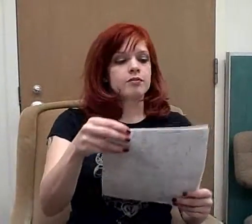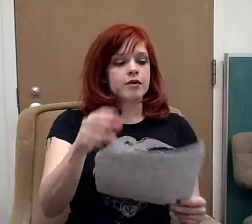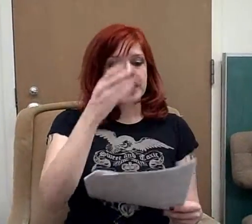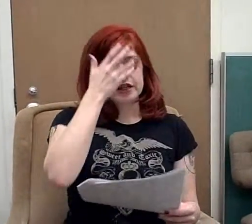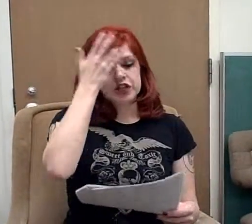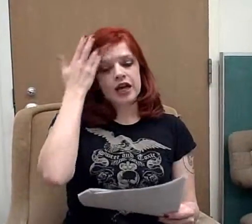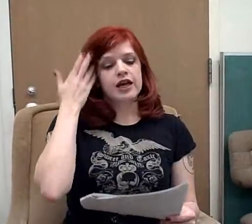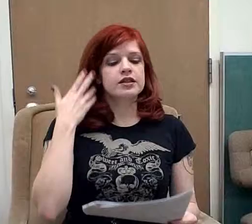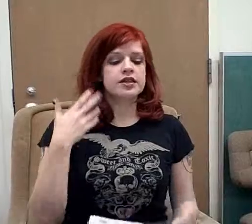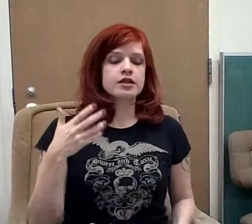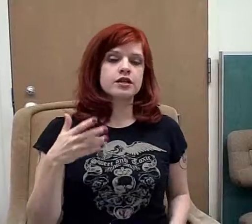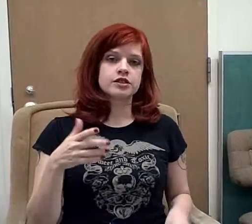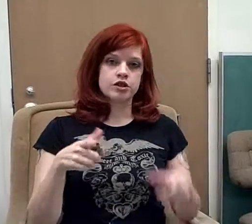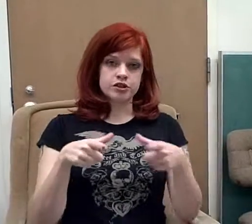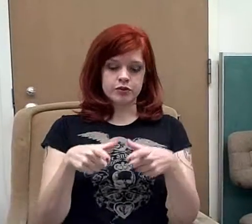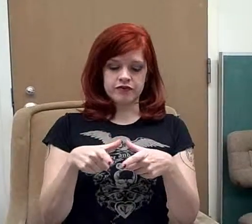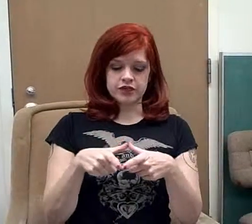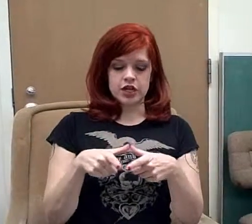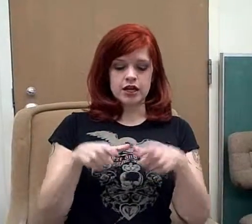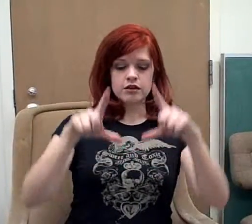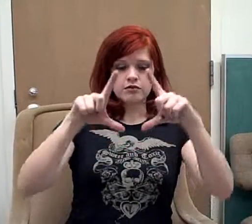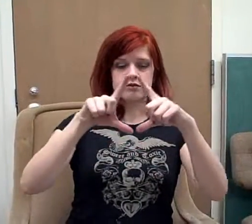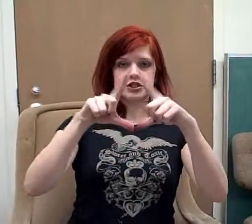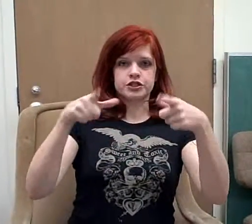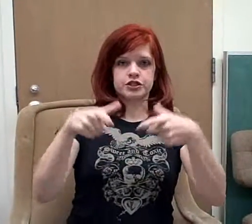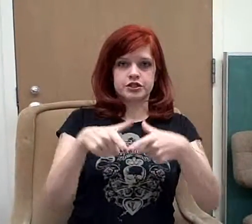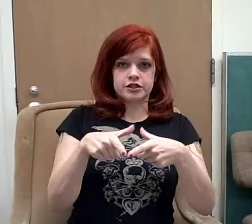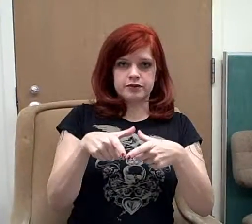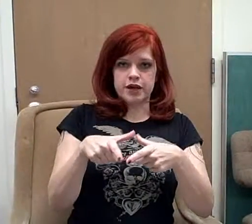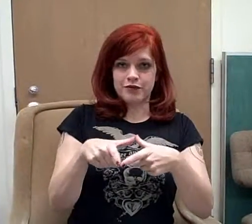up. Page 8 starts with vagina, which is just kind of